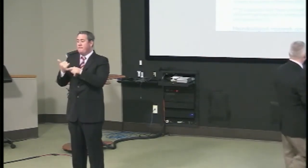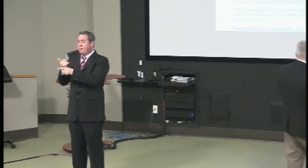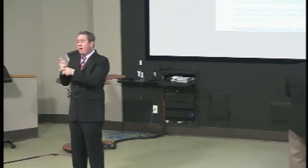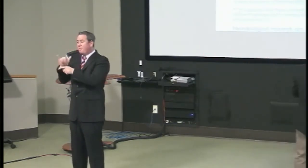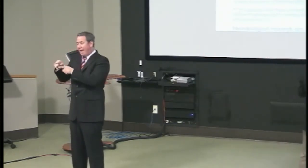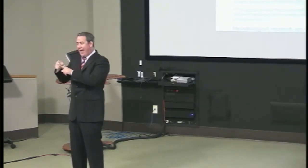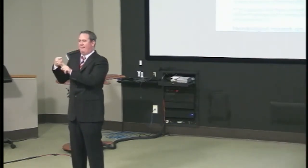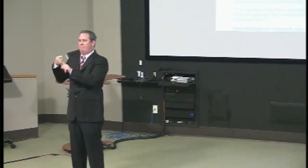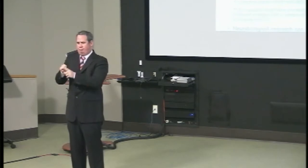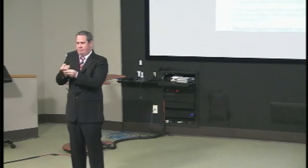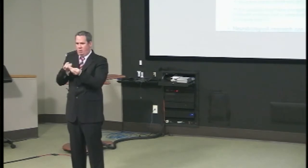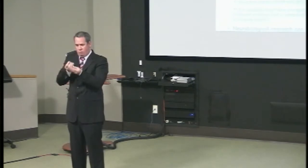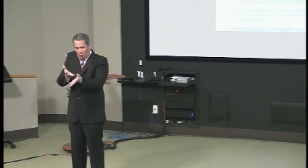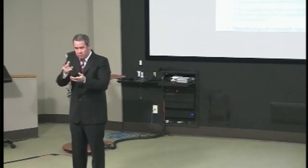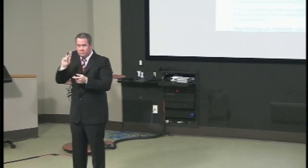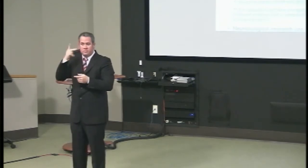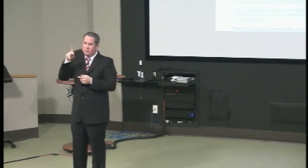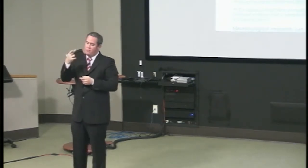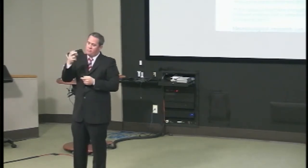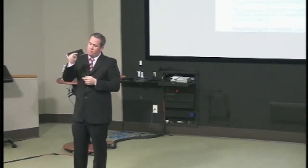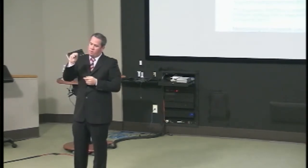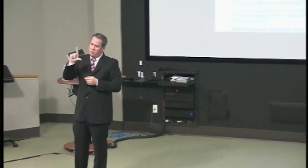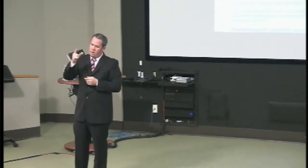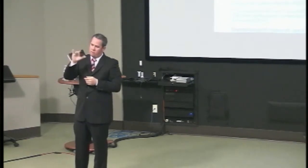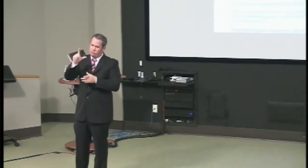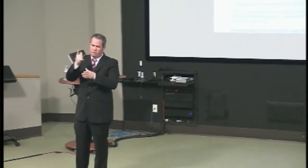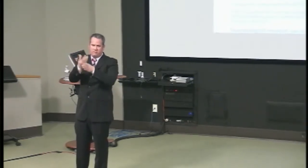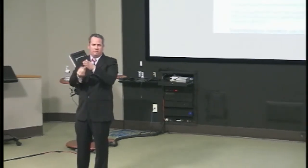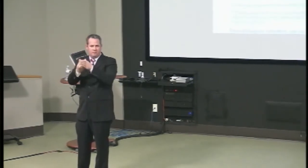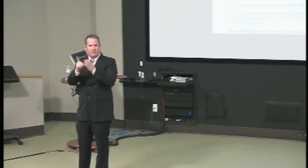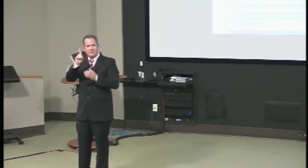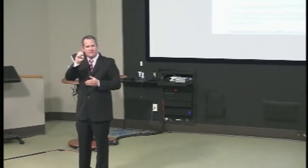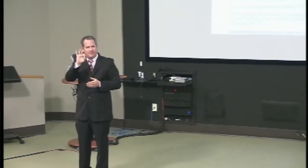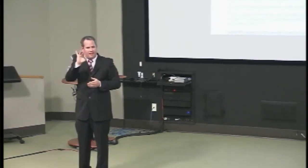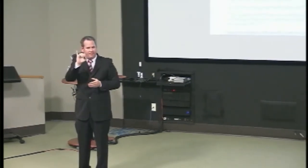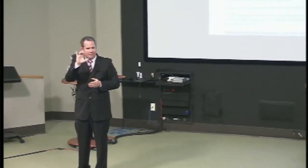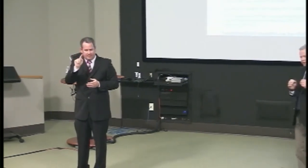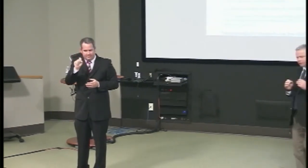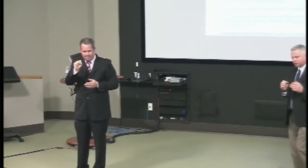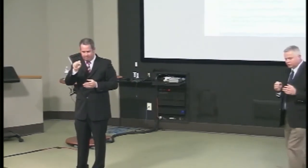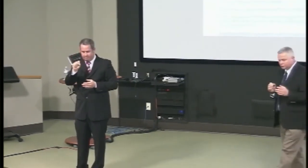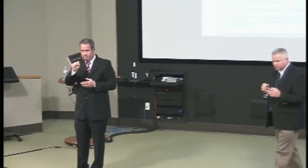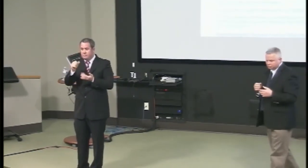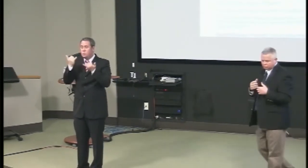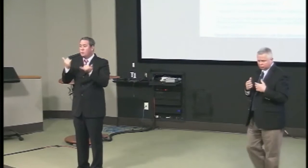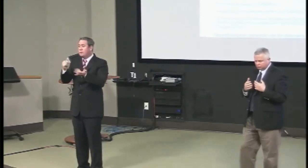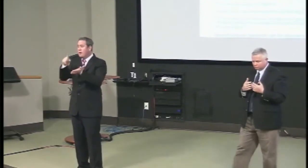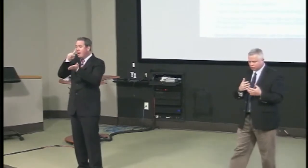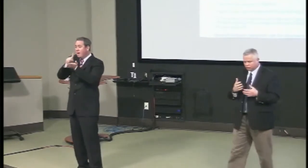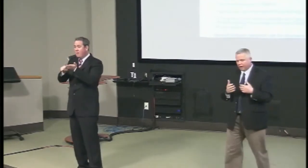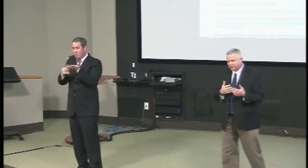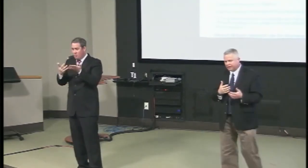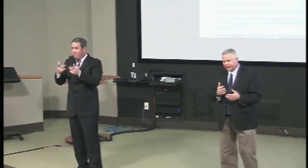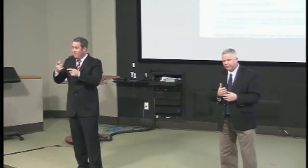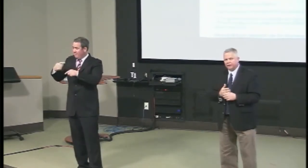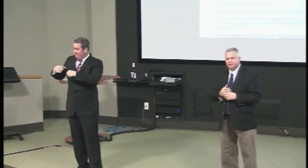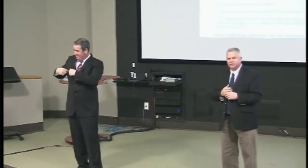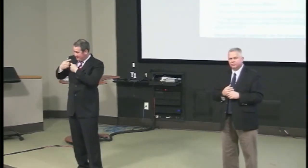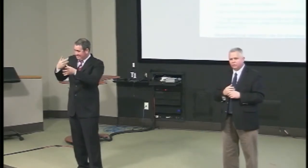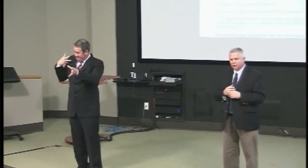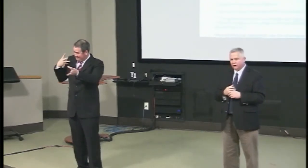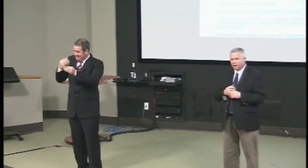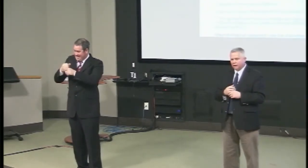years. There is one line of research that assumes and tries to get